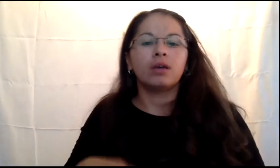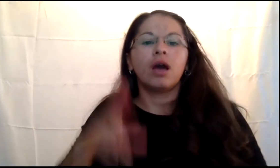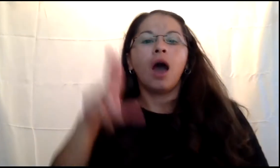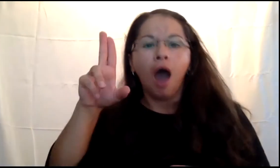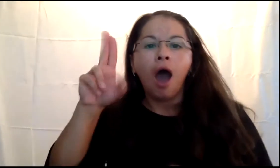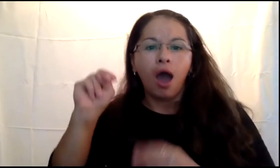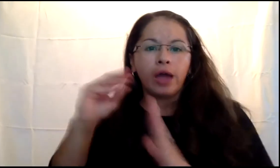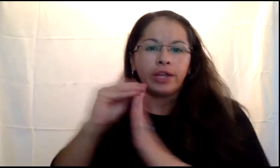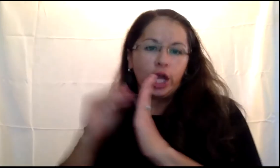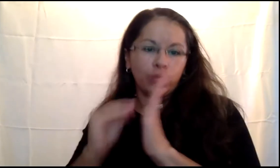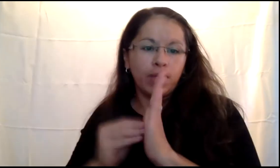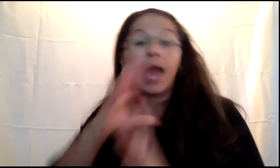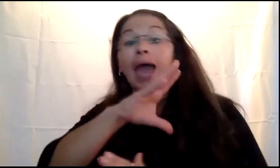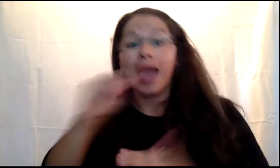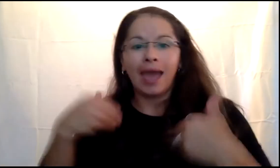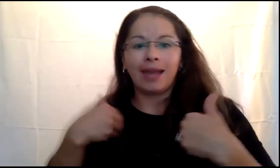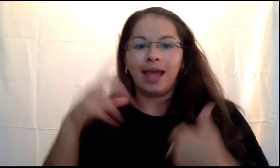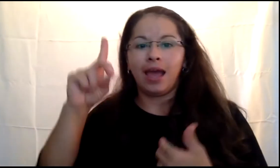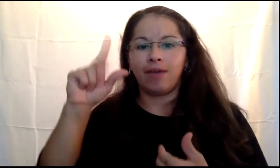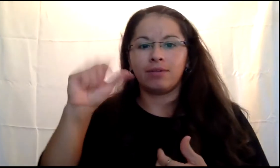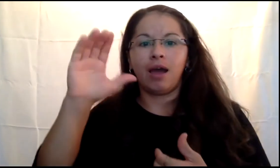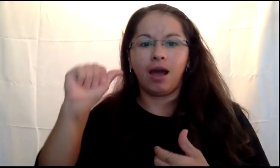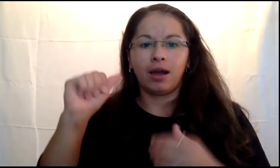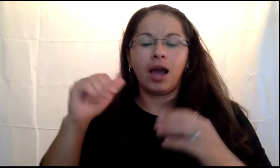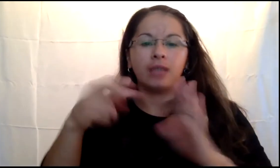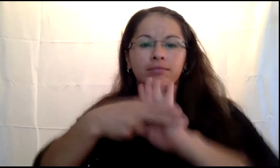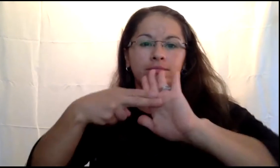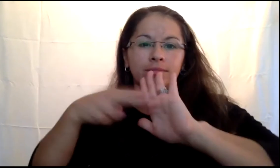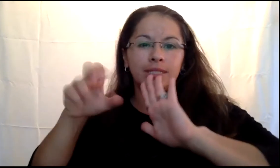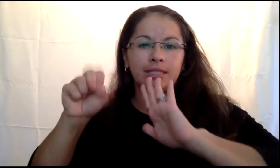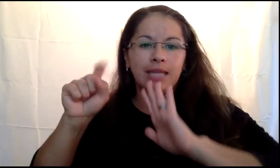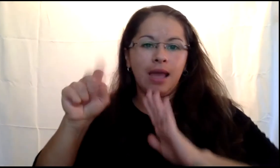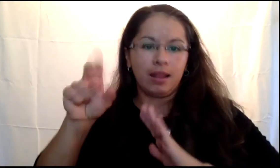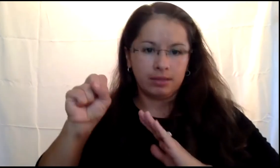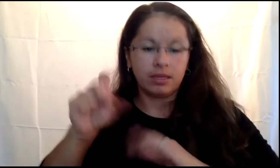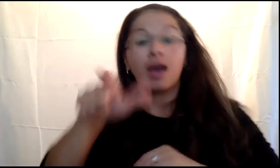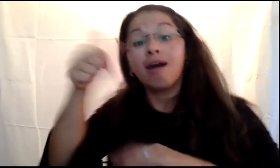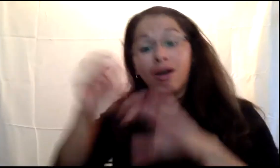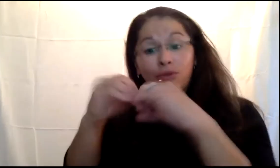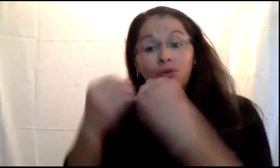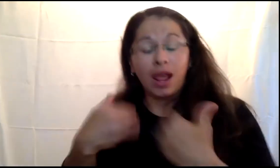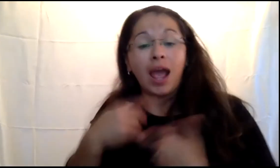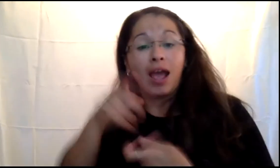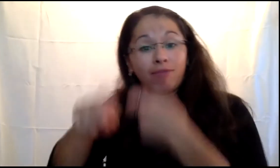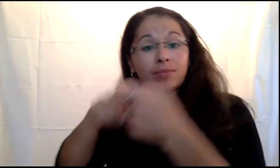There are other scholarship organizations that have specific scholarship funds available to